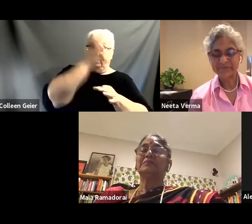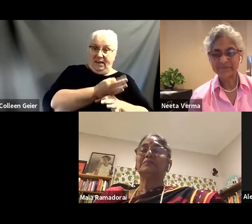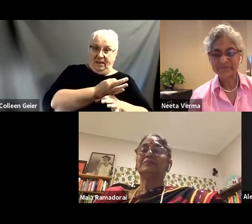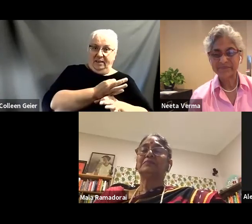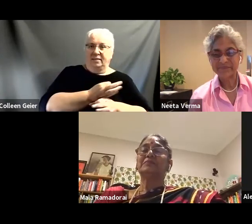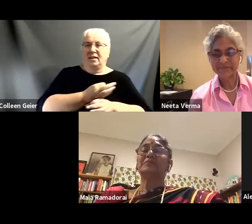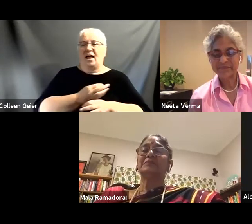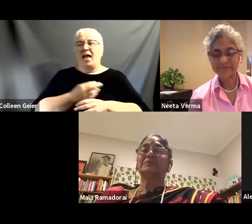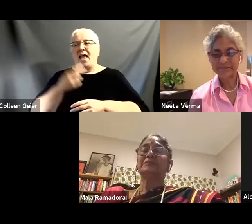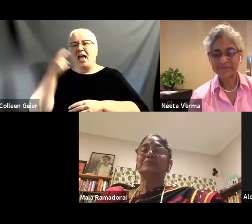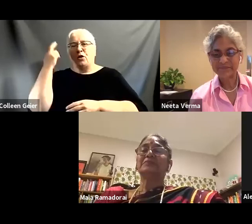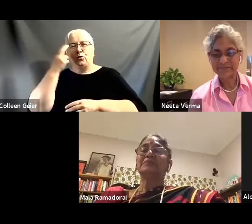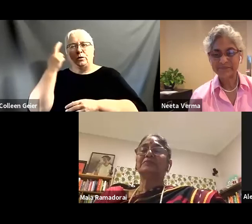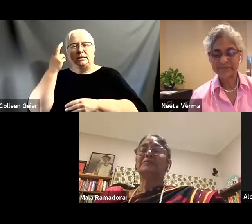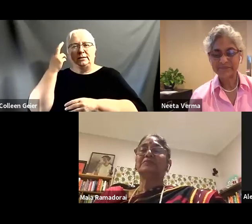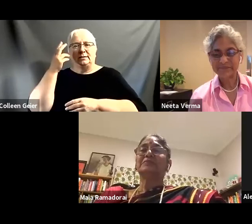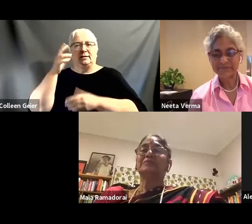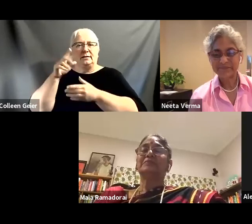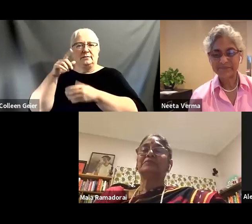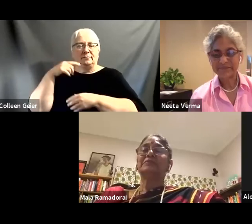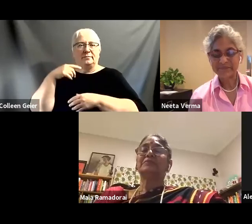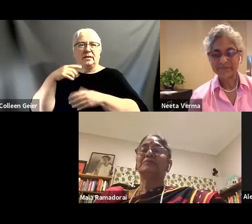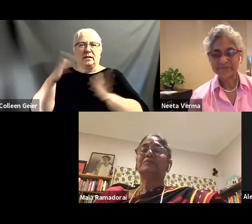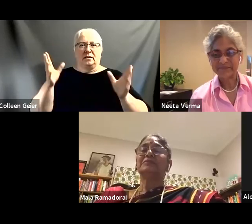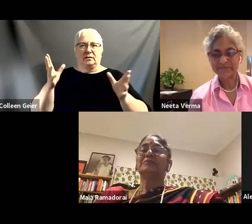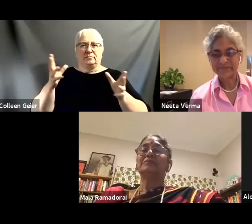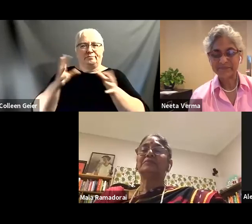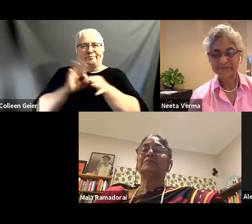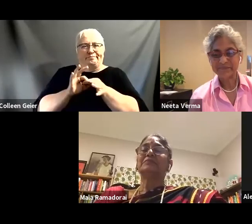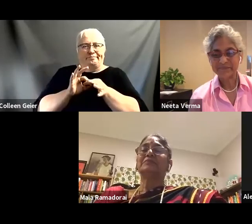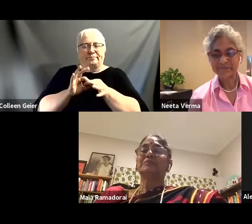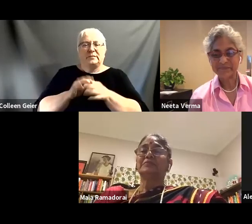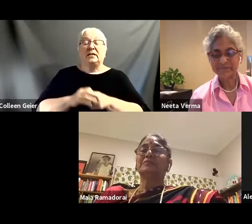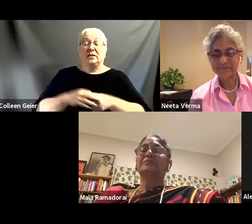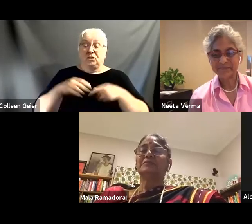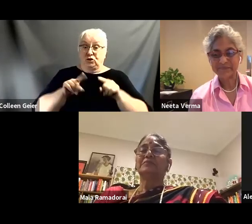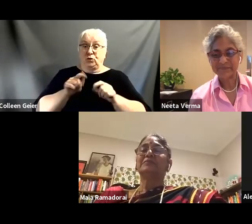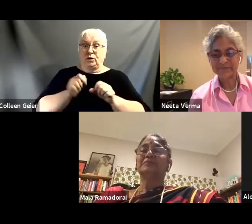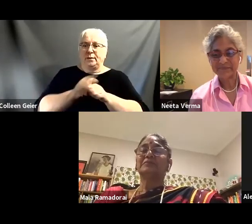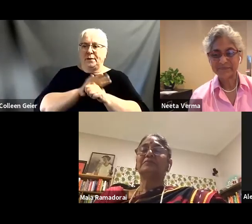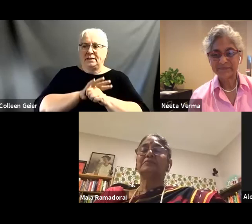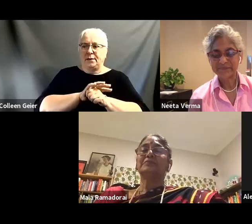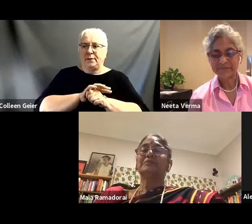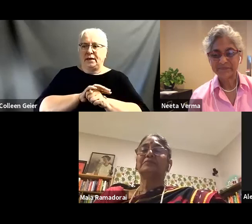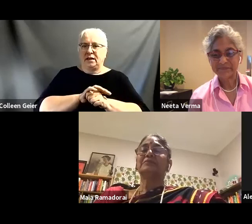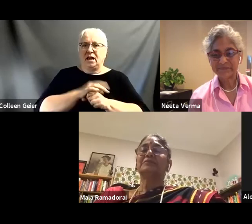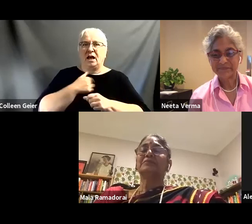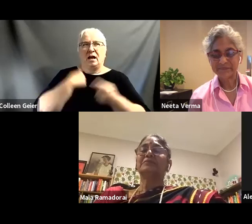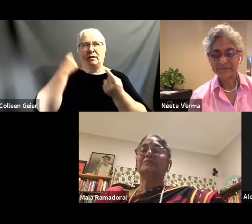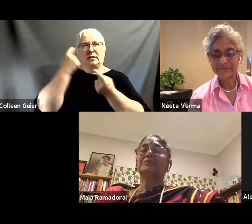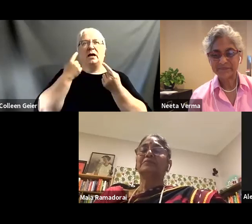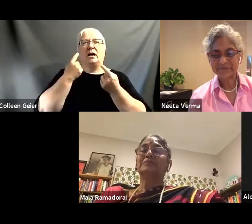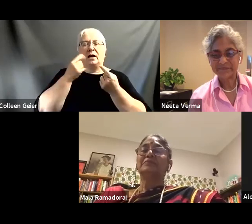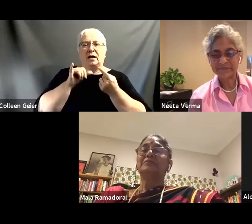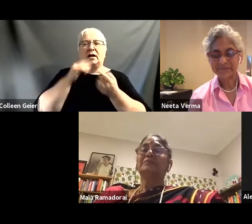And within that structure, I have really looked upon this entire time of the pandemic as an opportunity to see